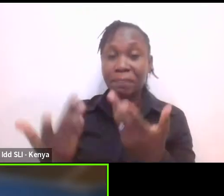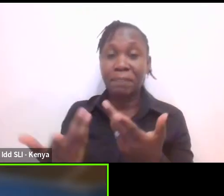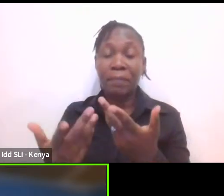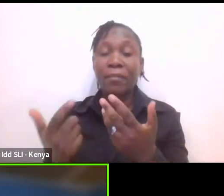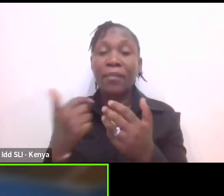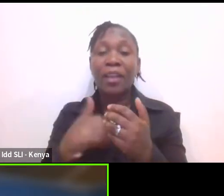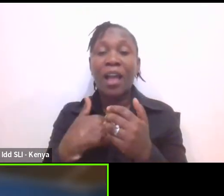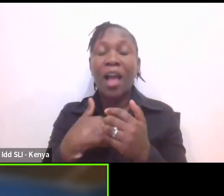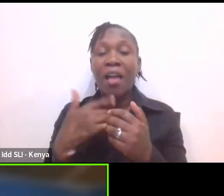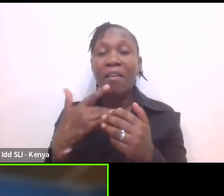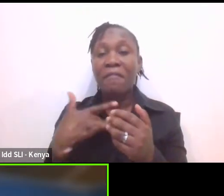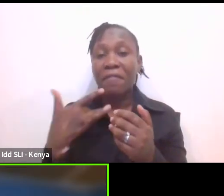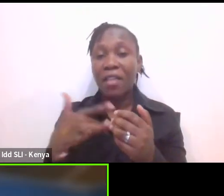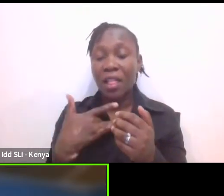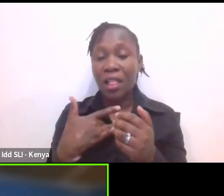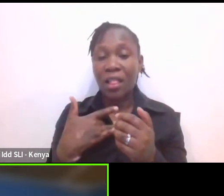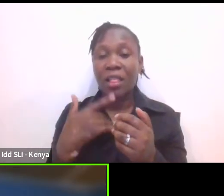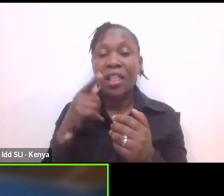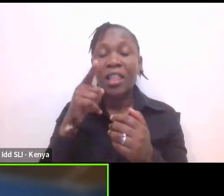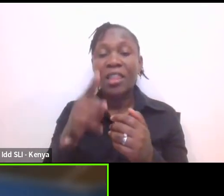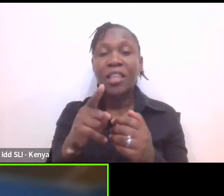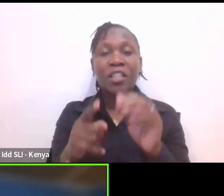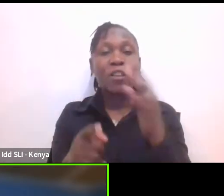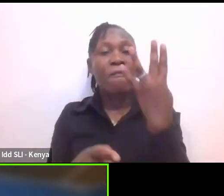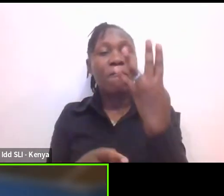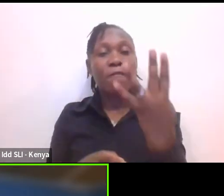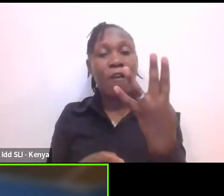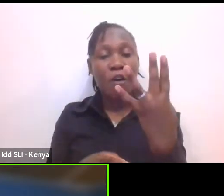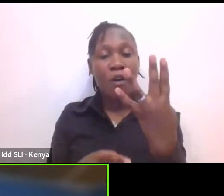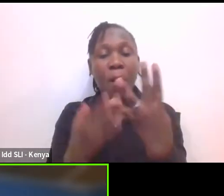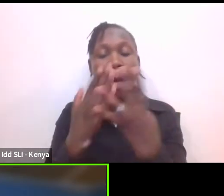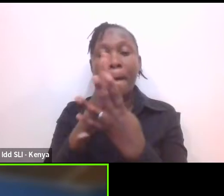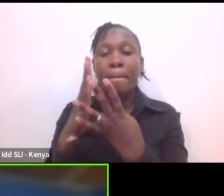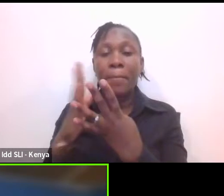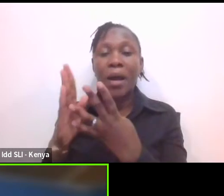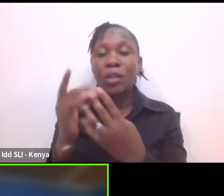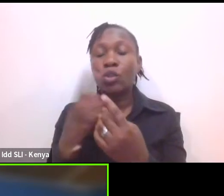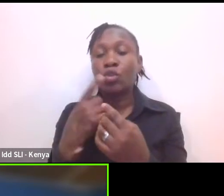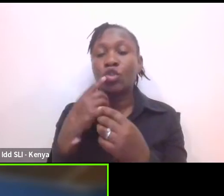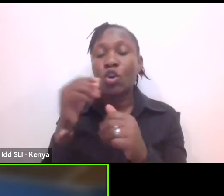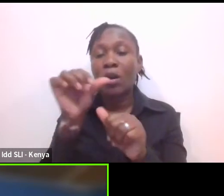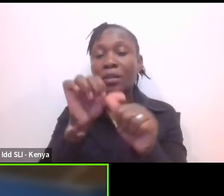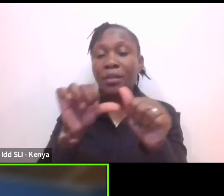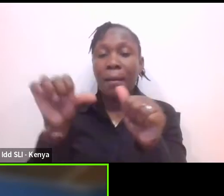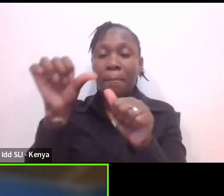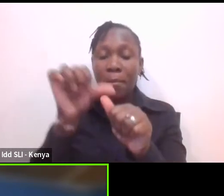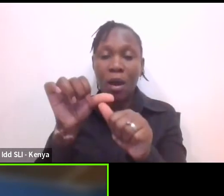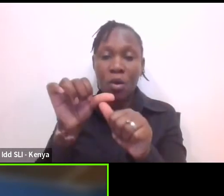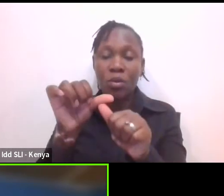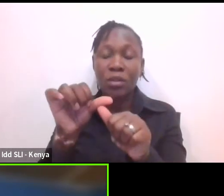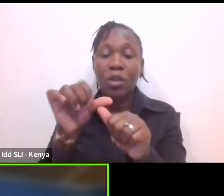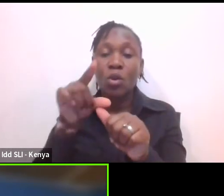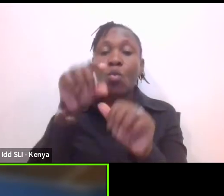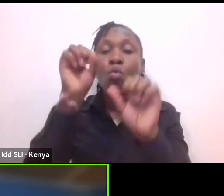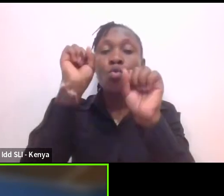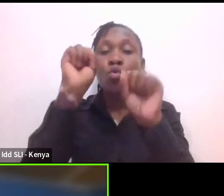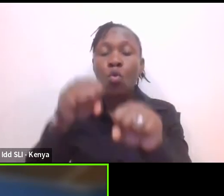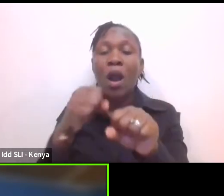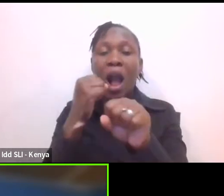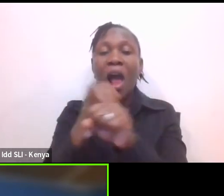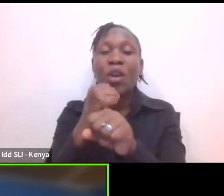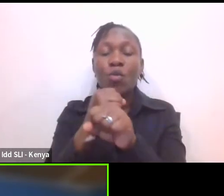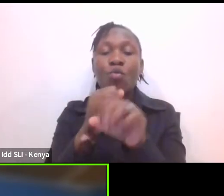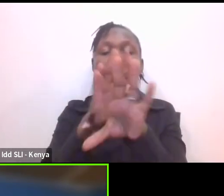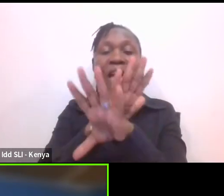those 4 protocols that you just went through and reviewed so beautifully really back up the statement that you can do everything with